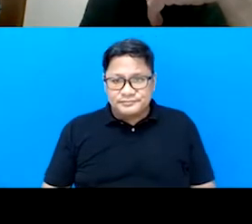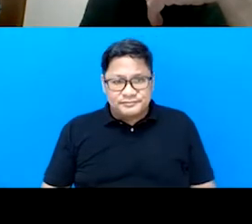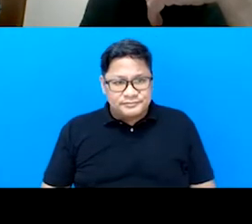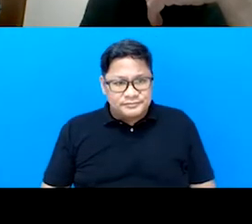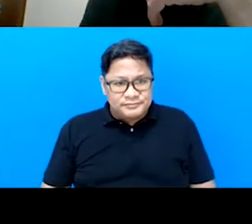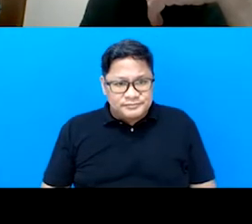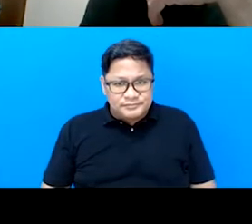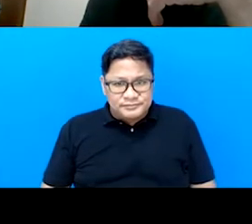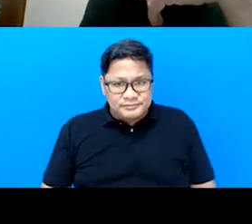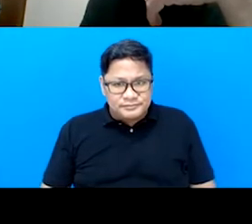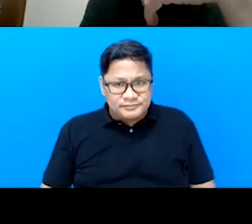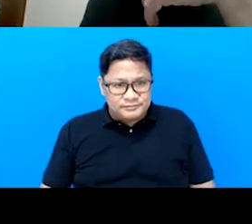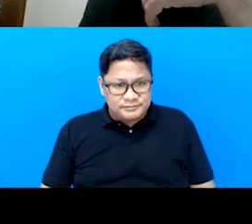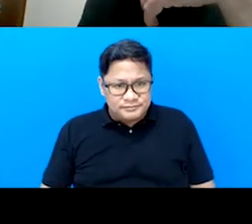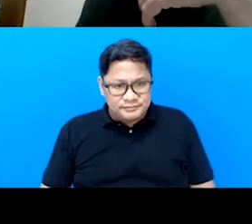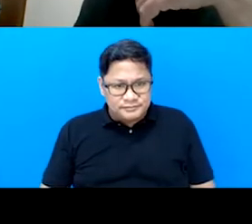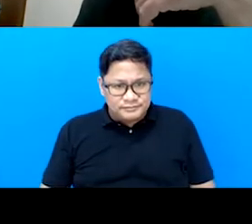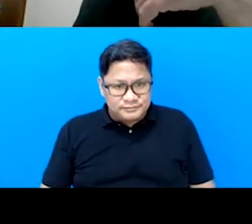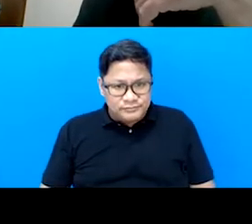Okay, all right.